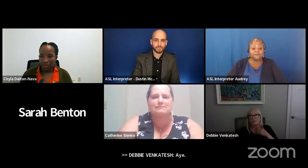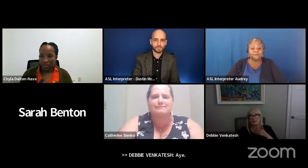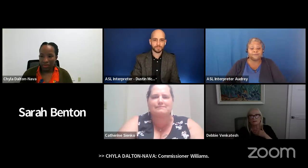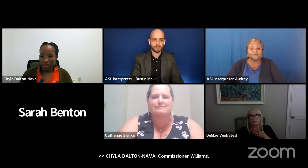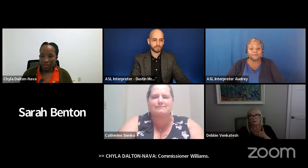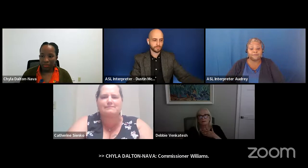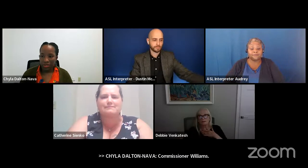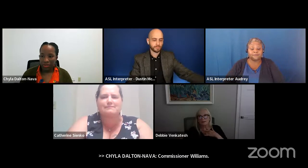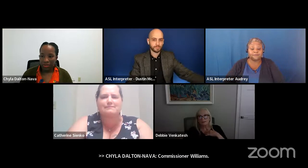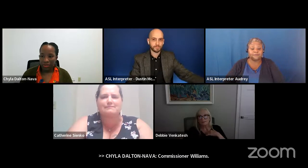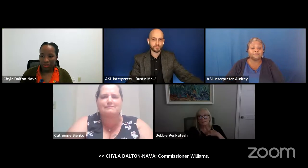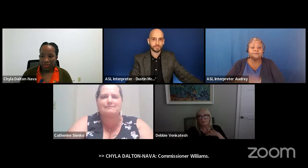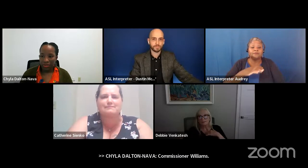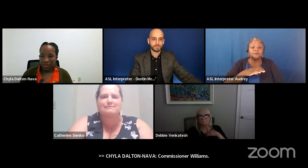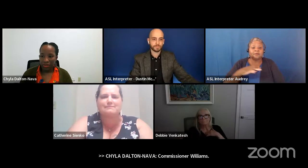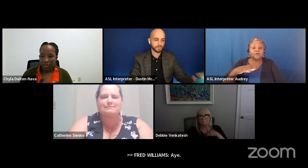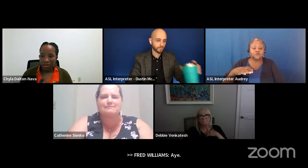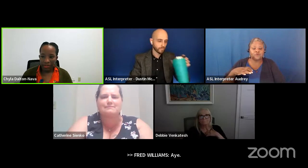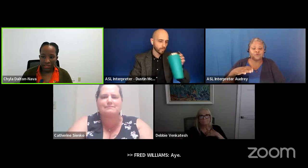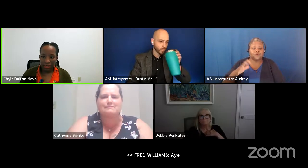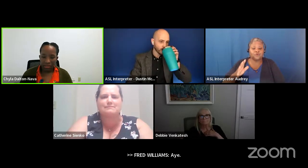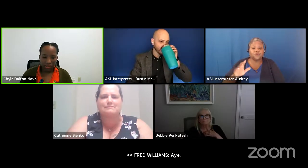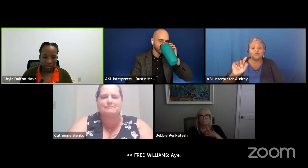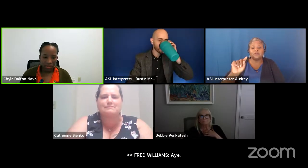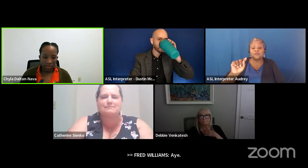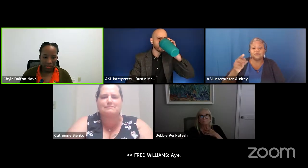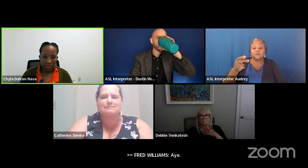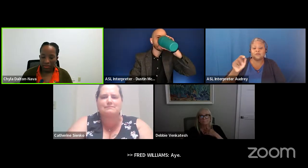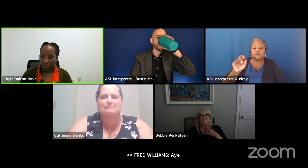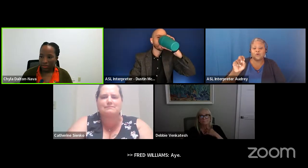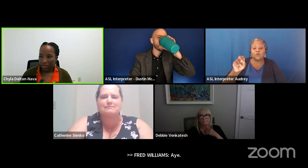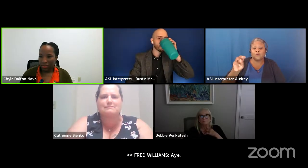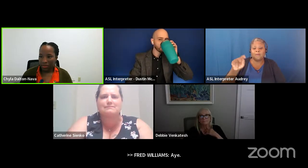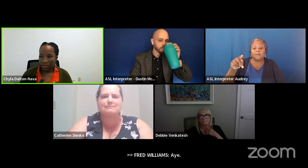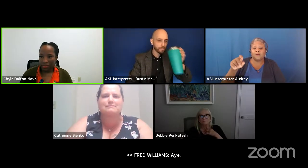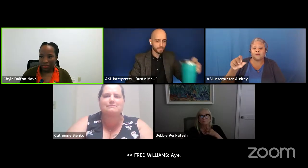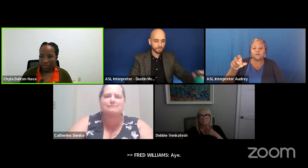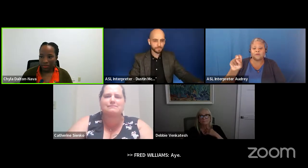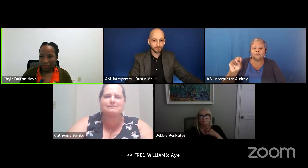Aye. Commissioner Thompson?